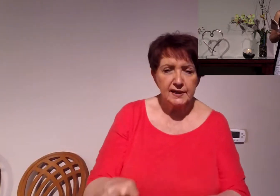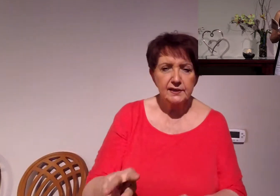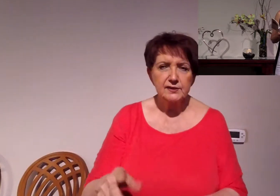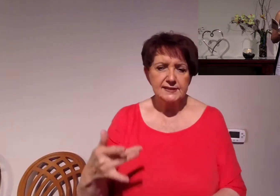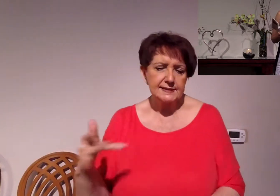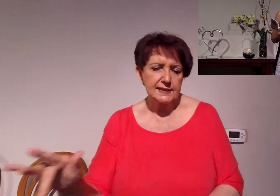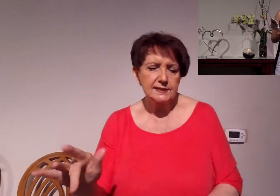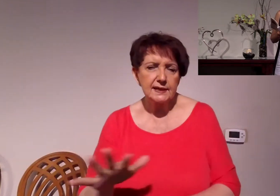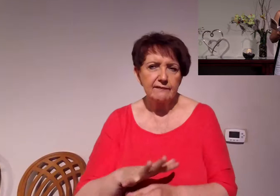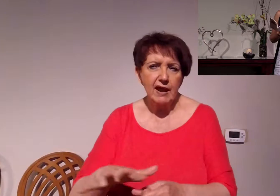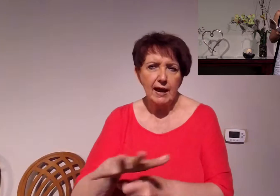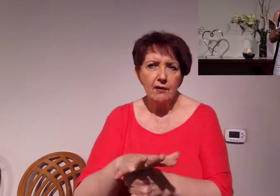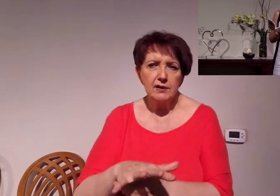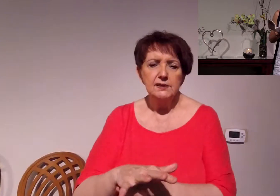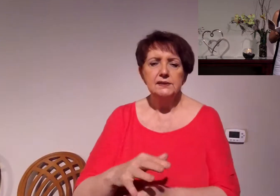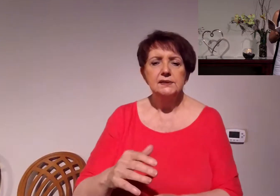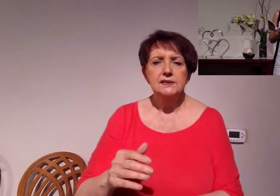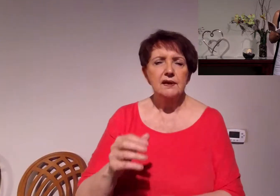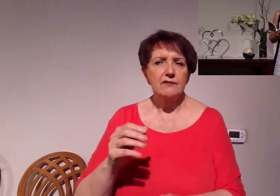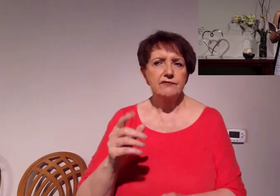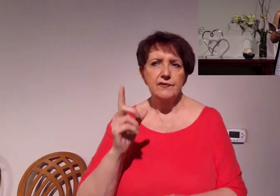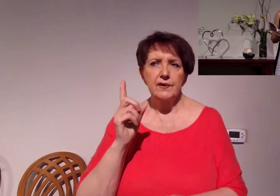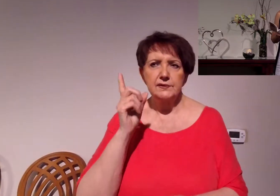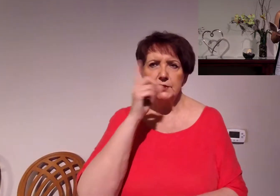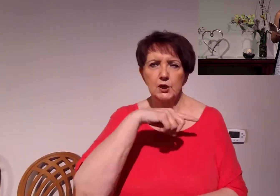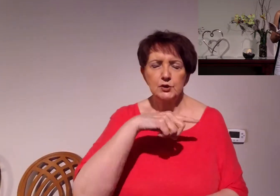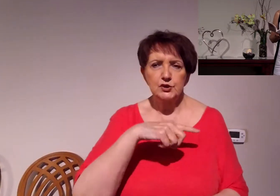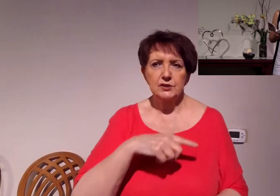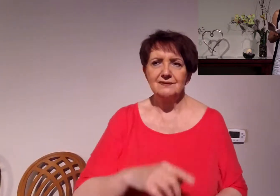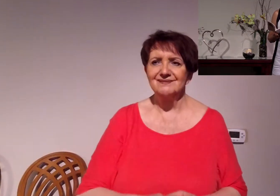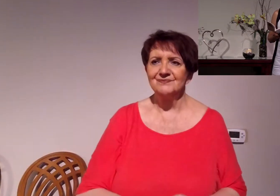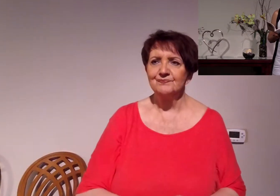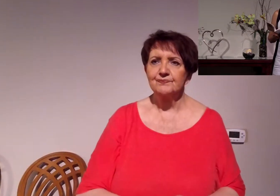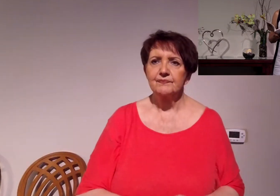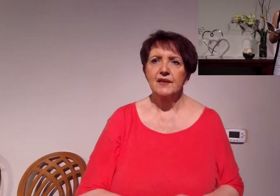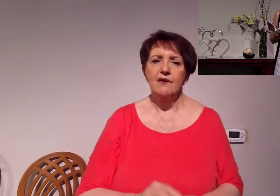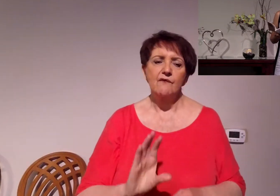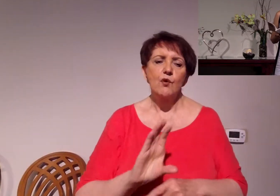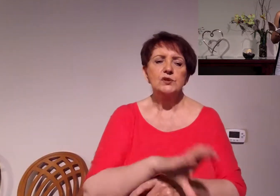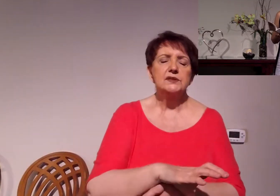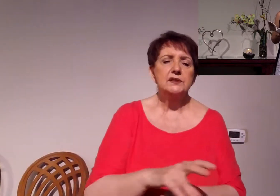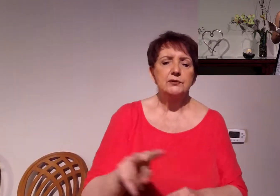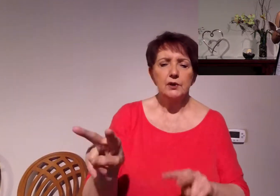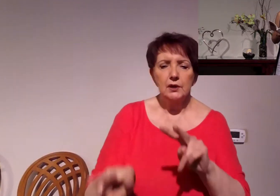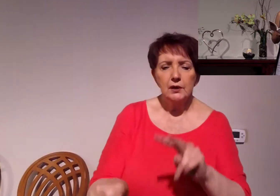by bringing old wounds and false beliefs up into your conscious attention.